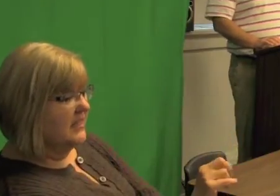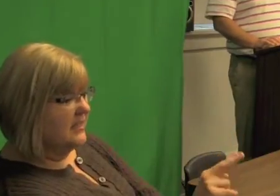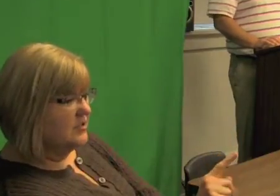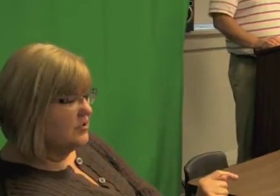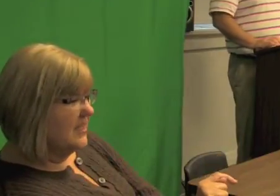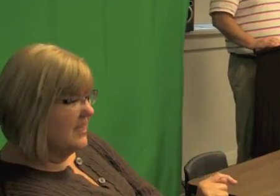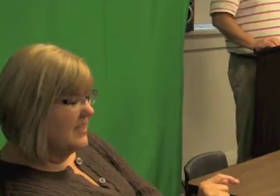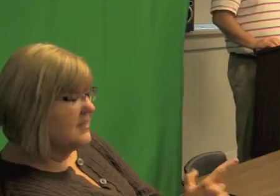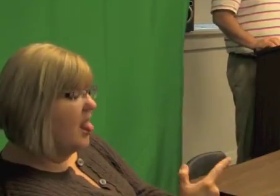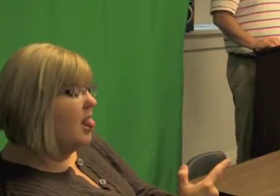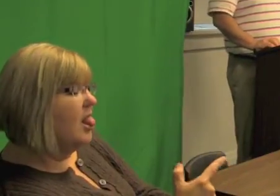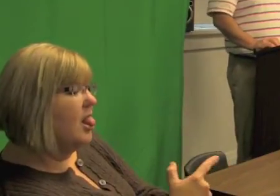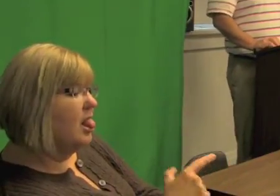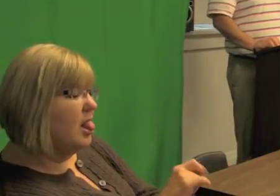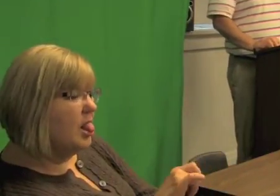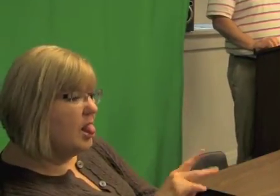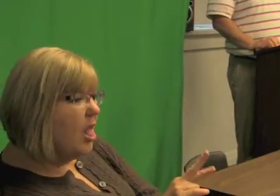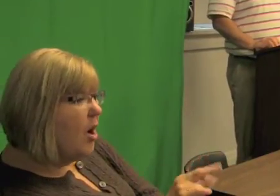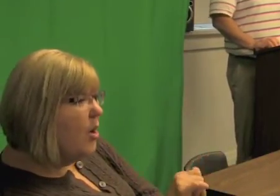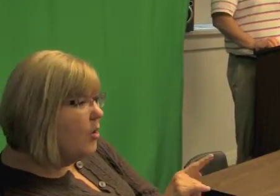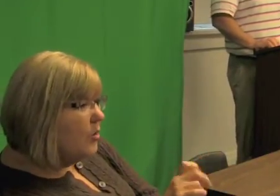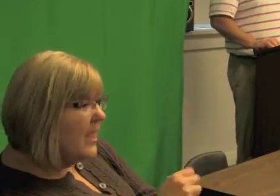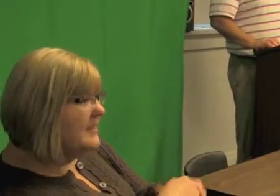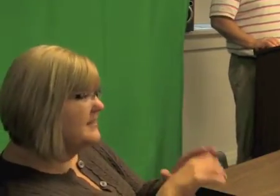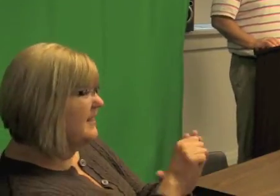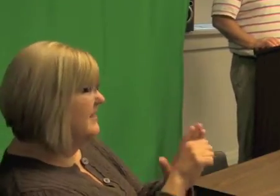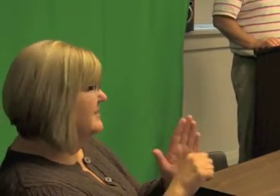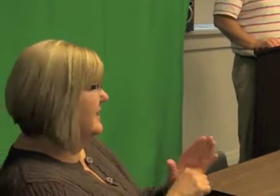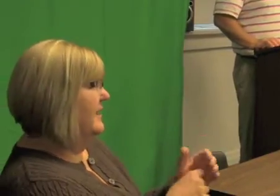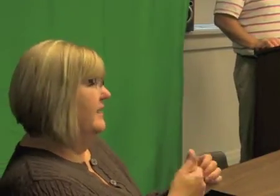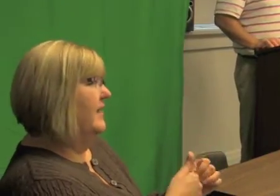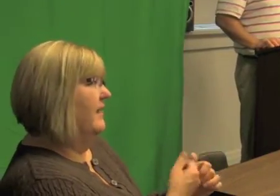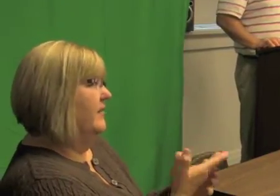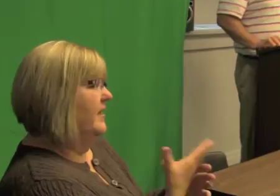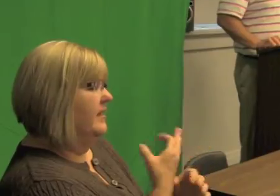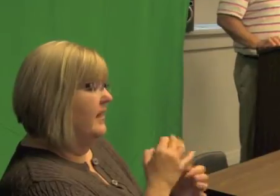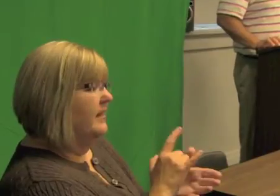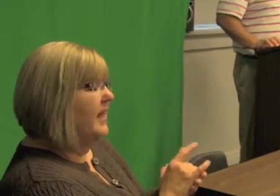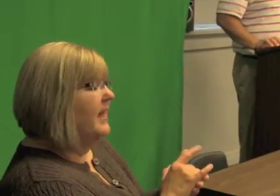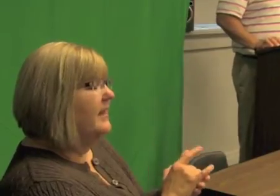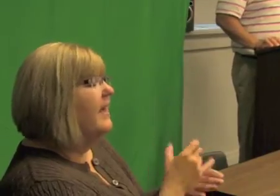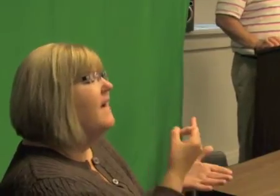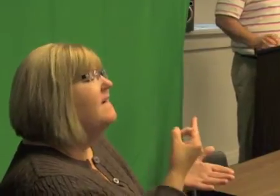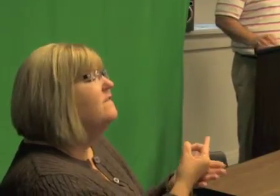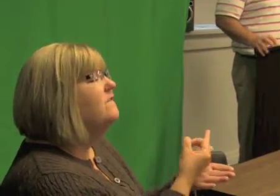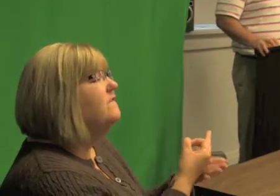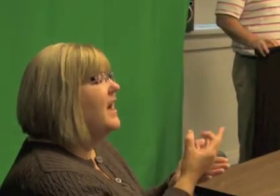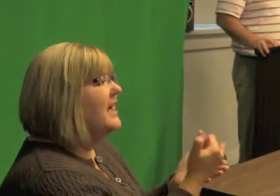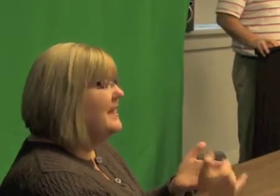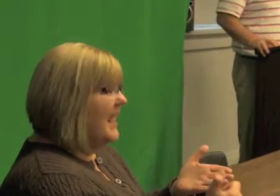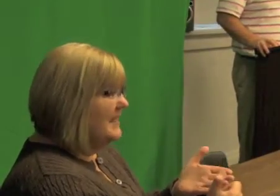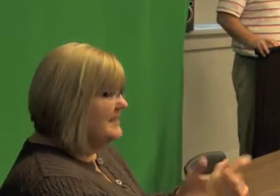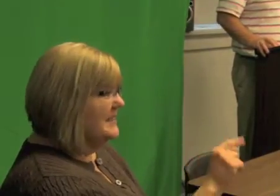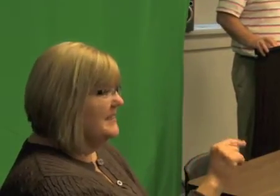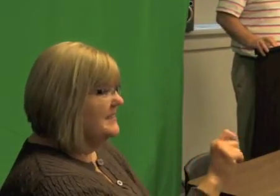interest rates, lowest interest rates in the state, all those type of comments. Those are financing tactics.